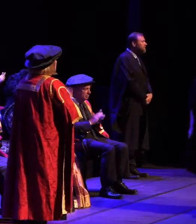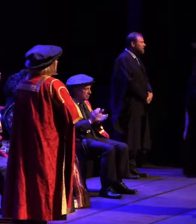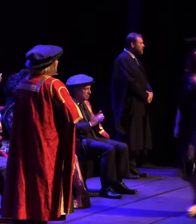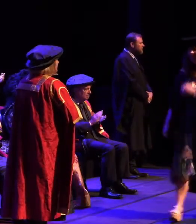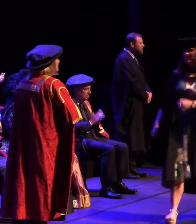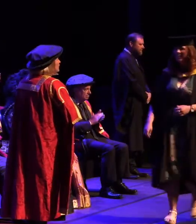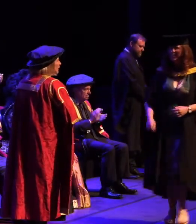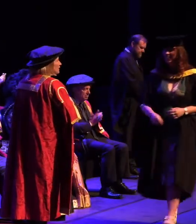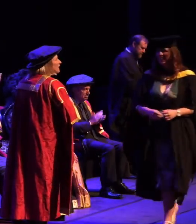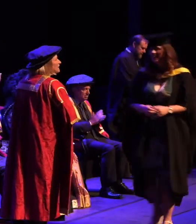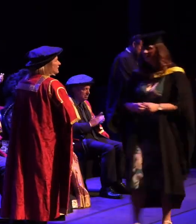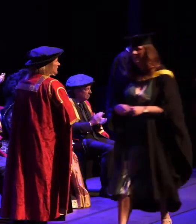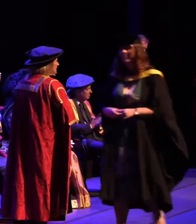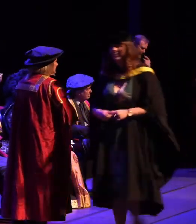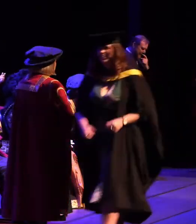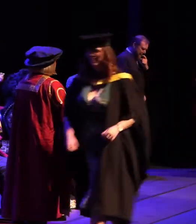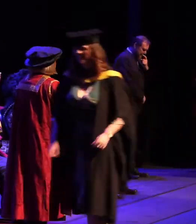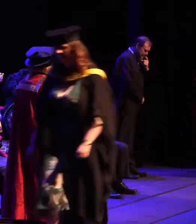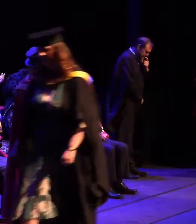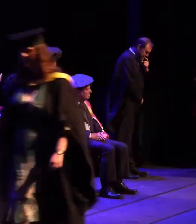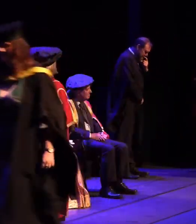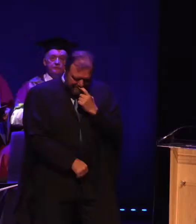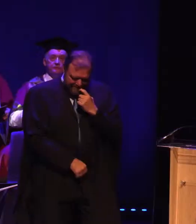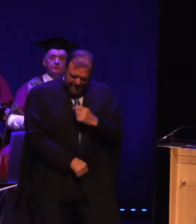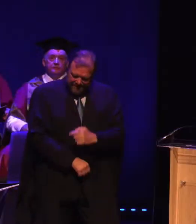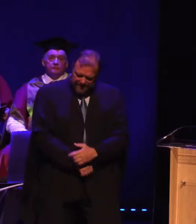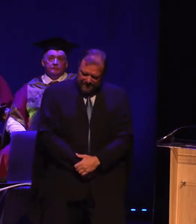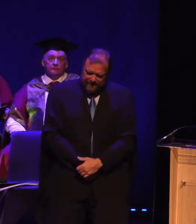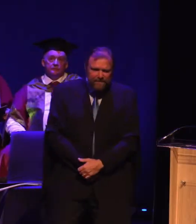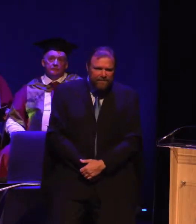So we have the prize on this one. Can we read the prize first?